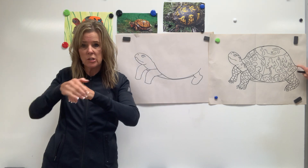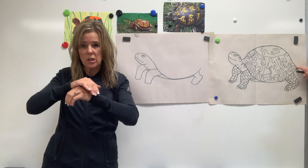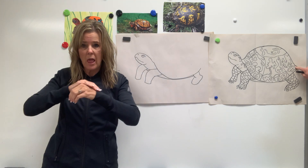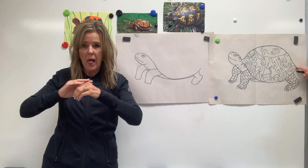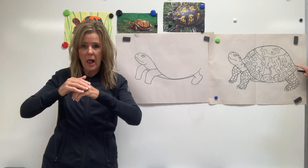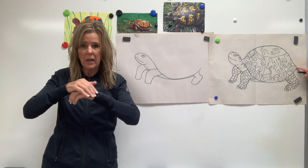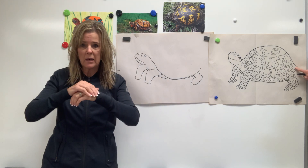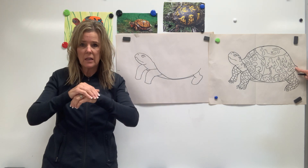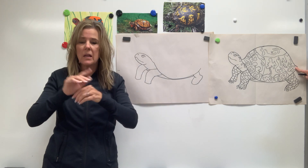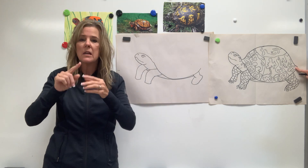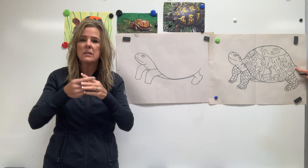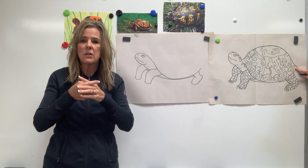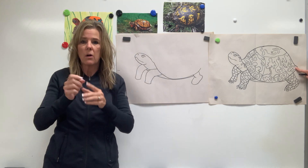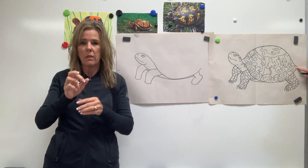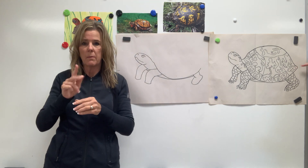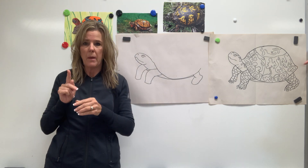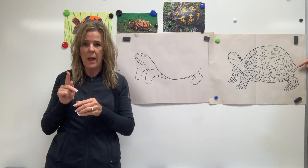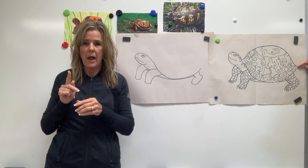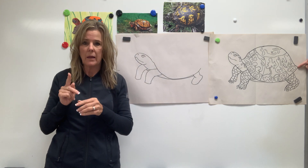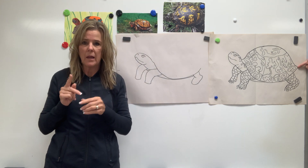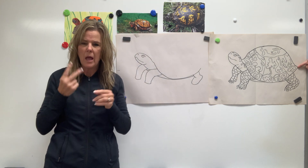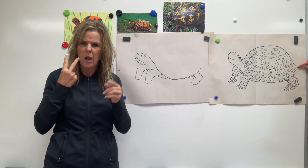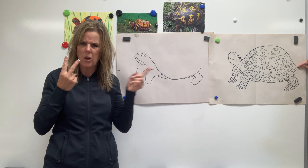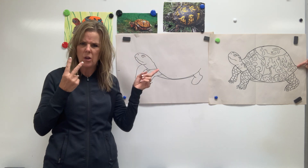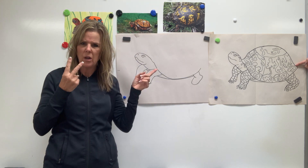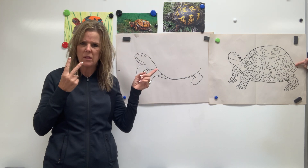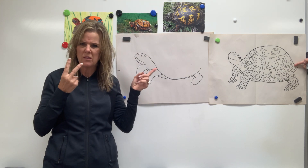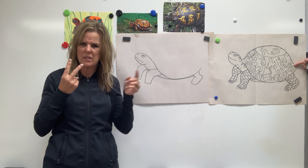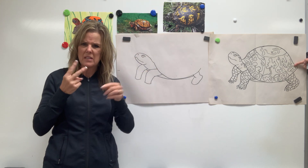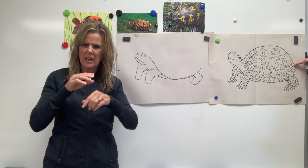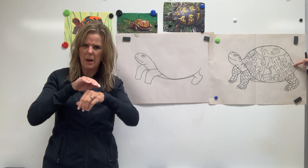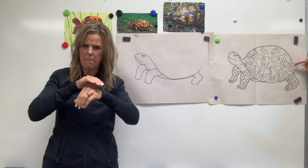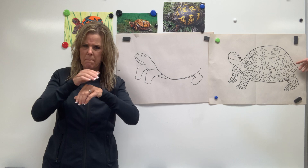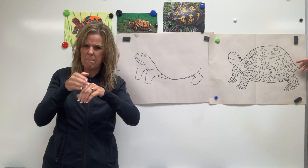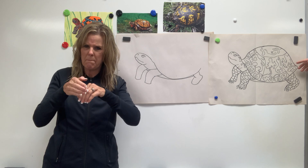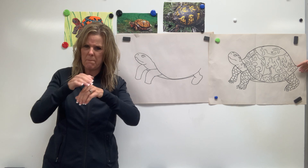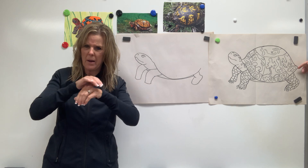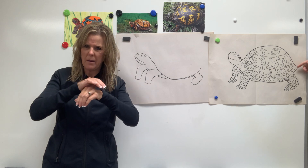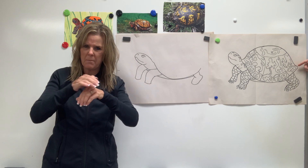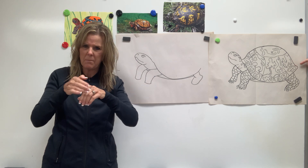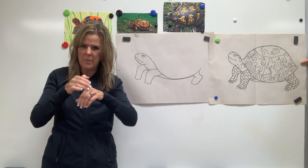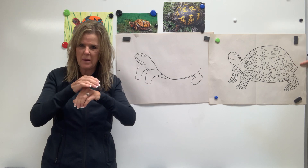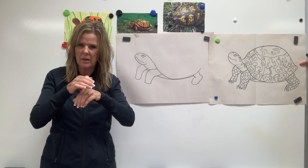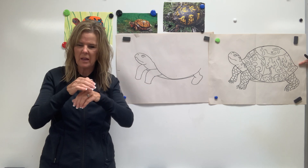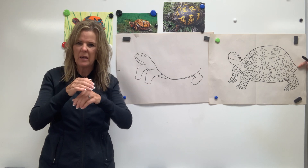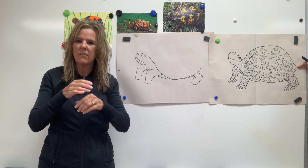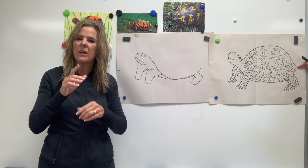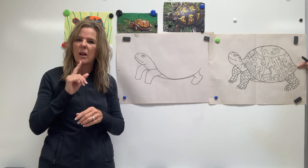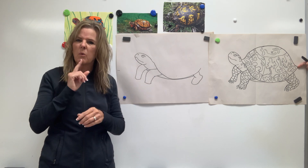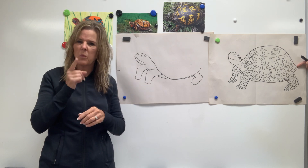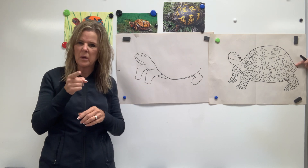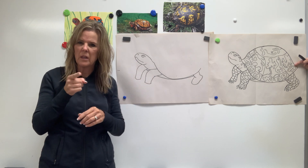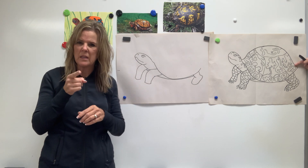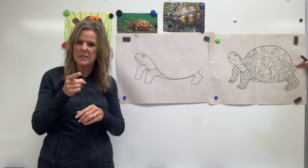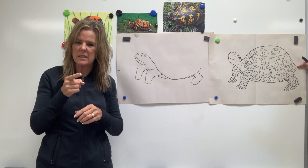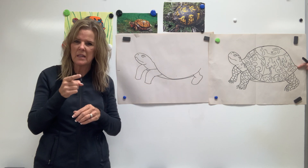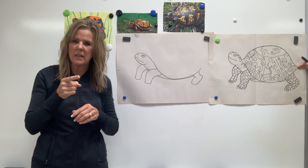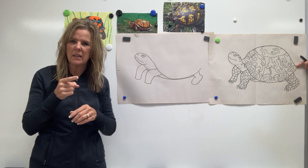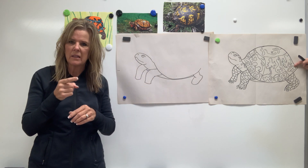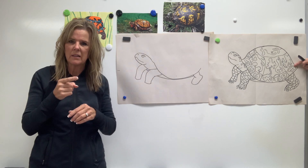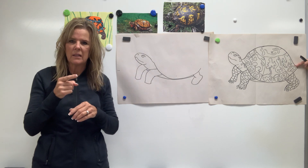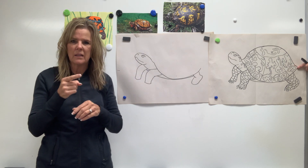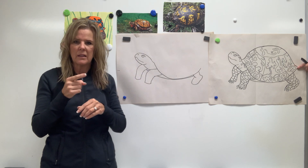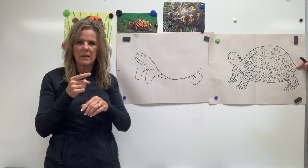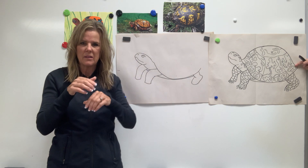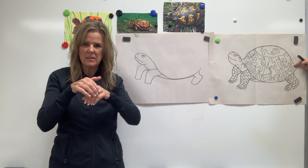go ahead and start on the back. And look, there's this little bump. This is gonna give it a little bit of a realistic detail. there's this little bump